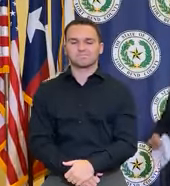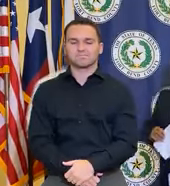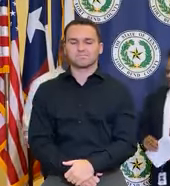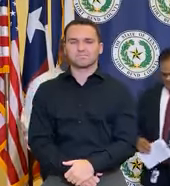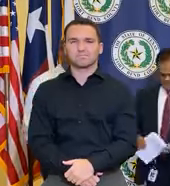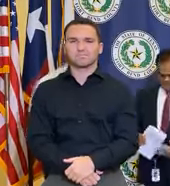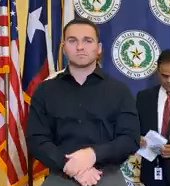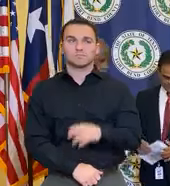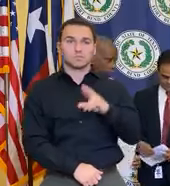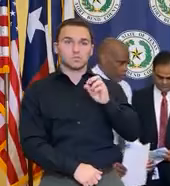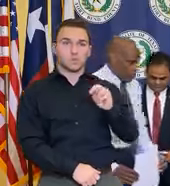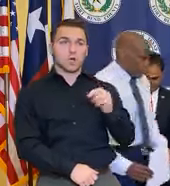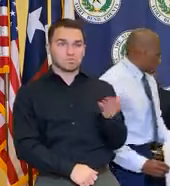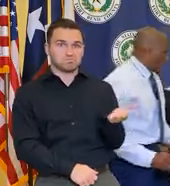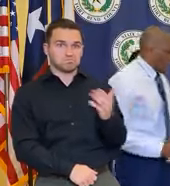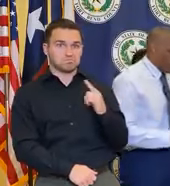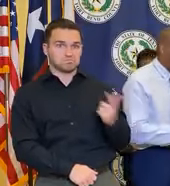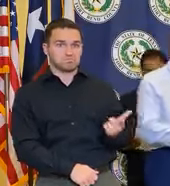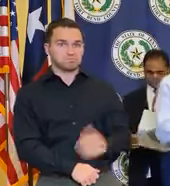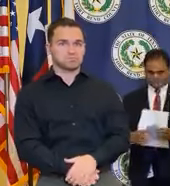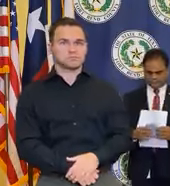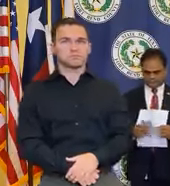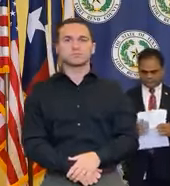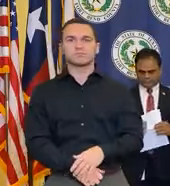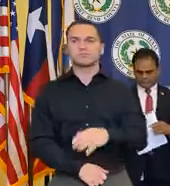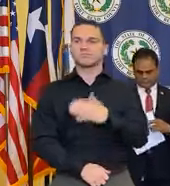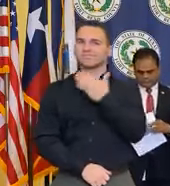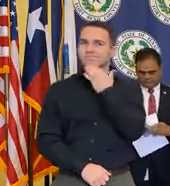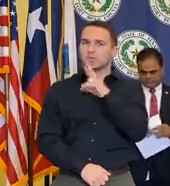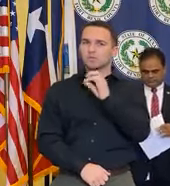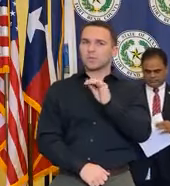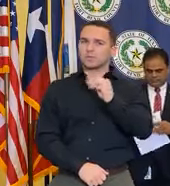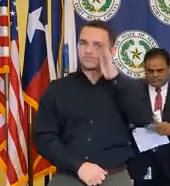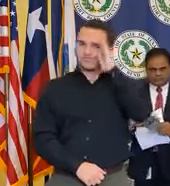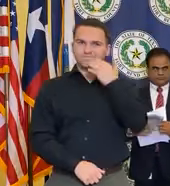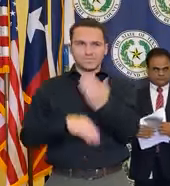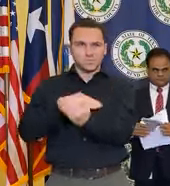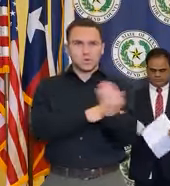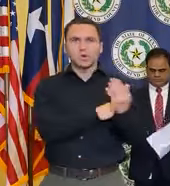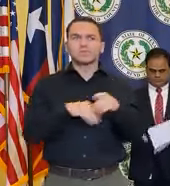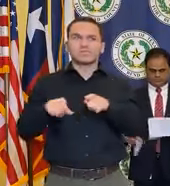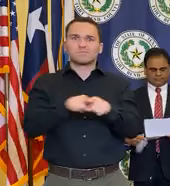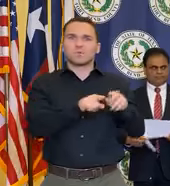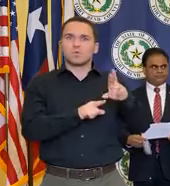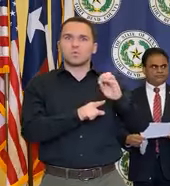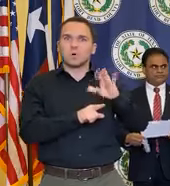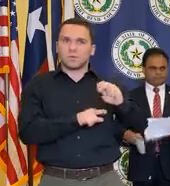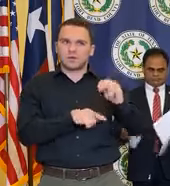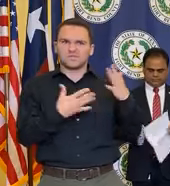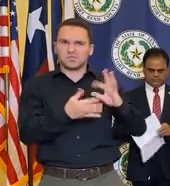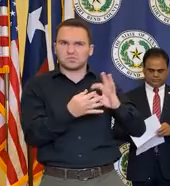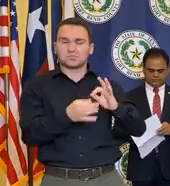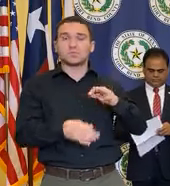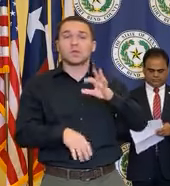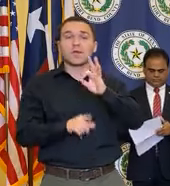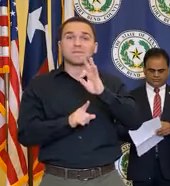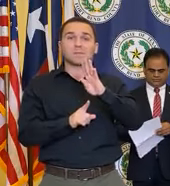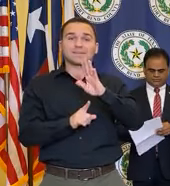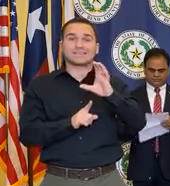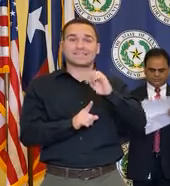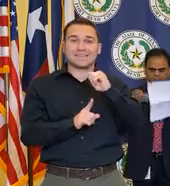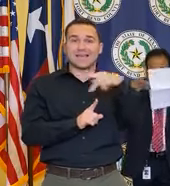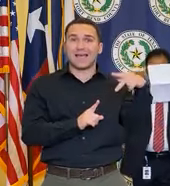Tom, please. Thank you, Robin. Good morning. So as Robin has stated, the purpose of the FBC mobile app